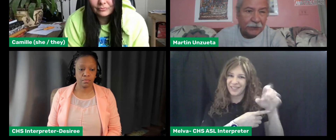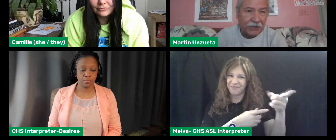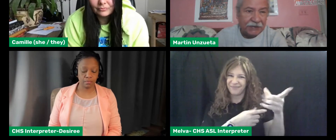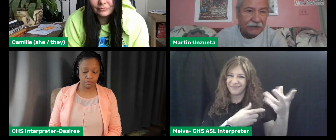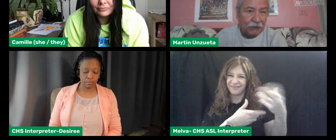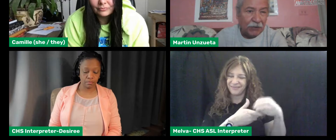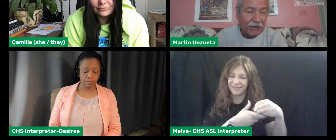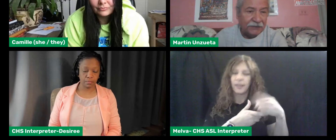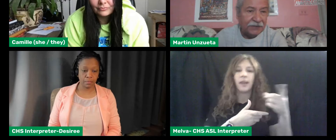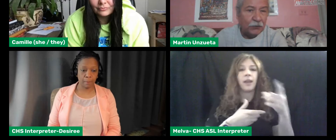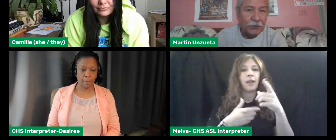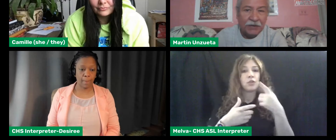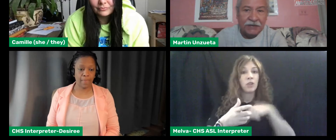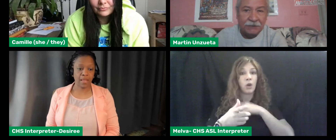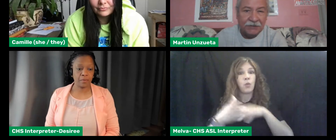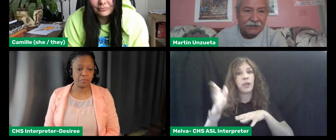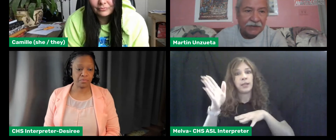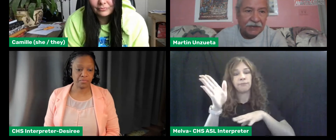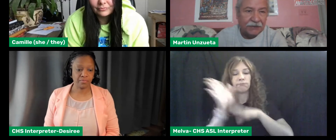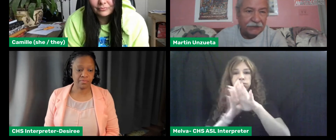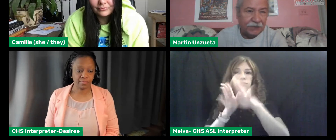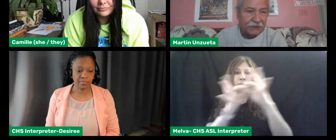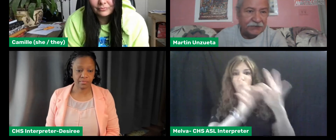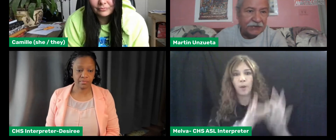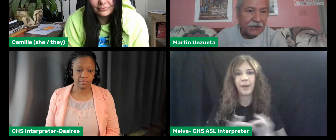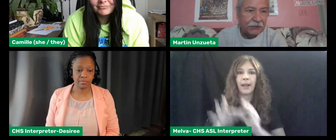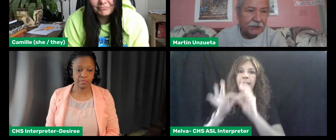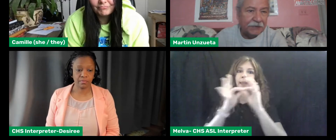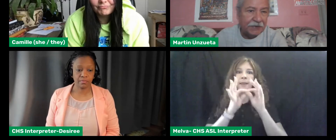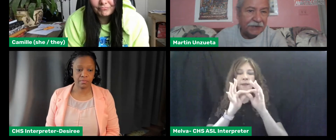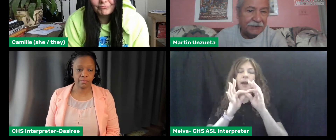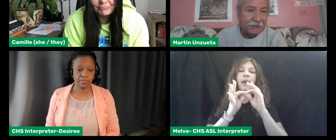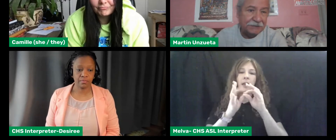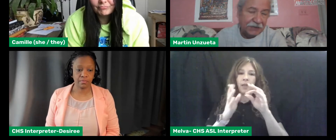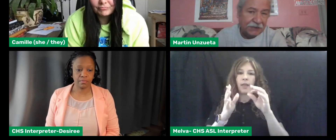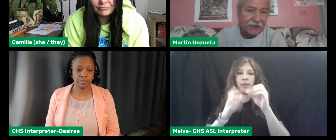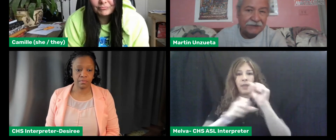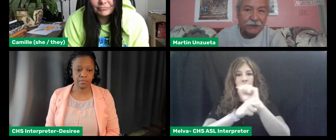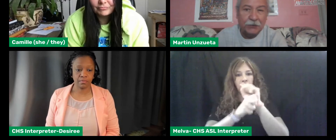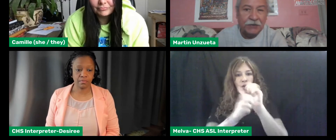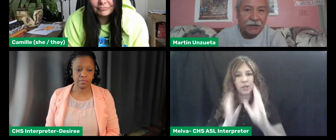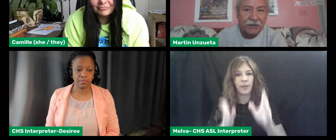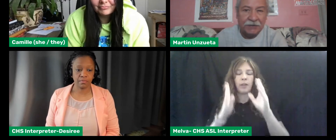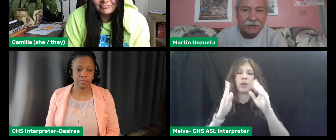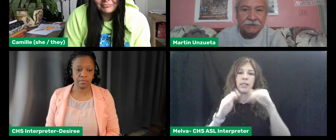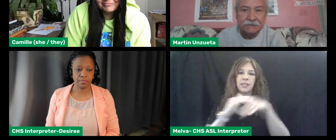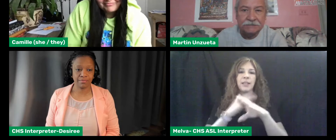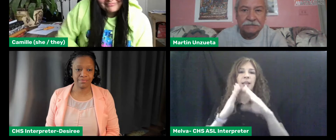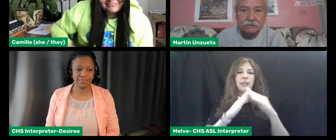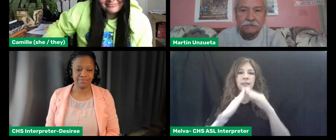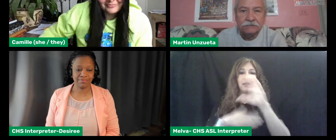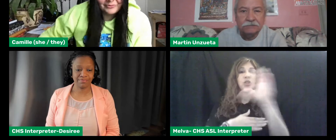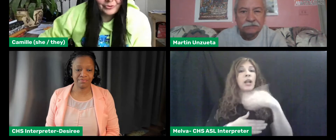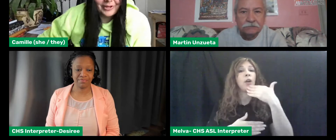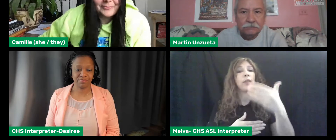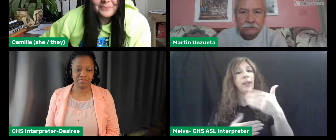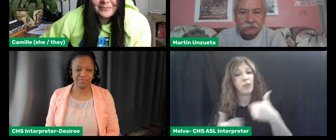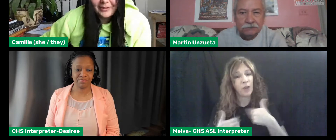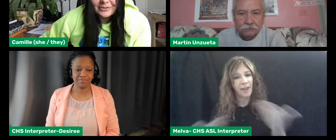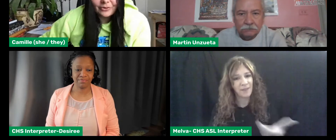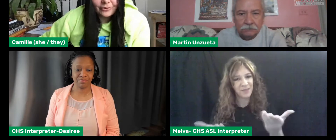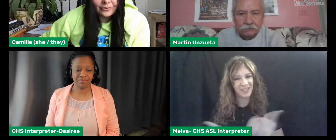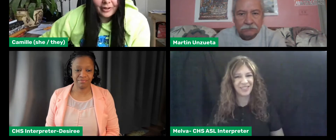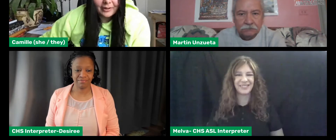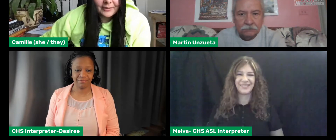la cooperativa o la alianza de cooperativas en la ciudad de Chicago. Gracias por tenerme aquí.